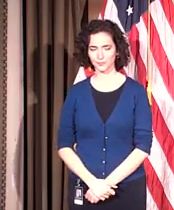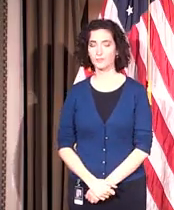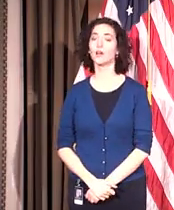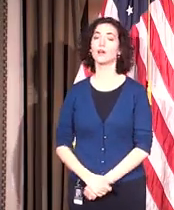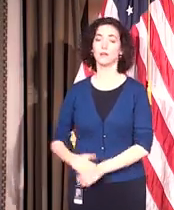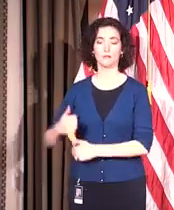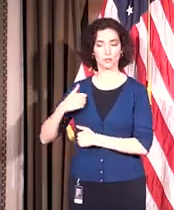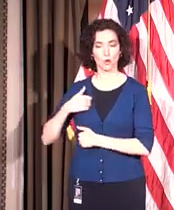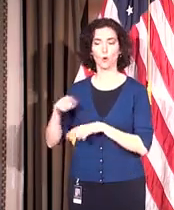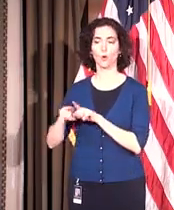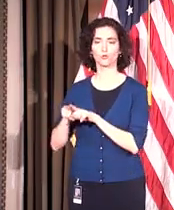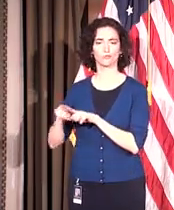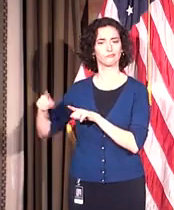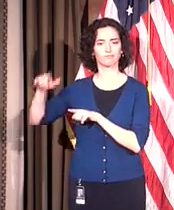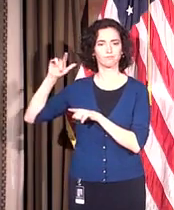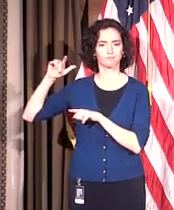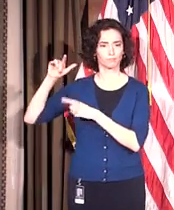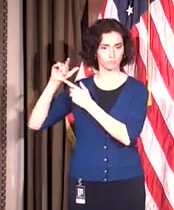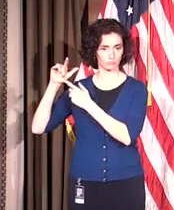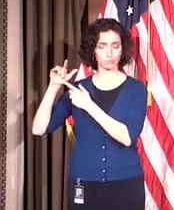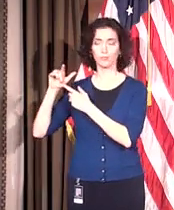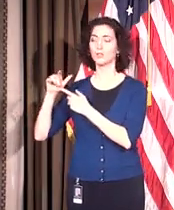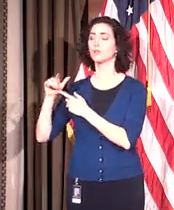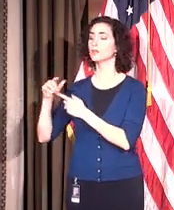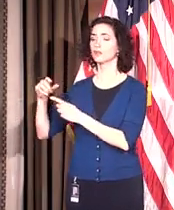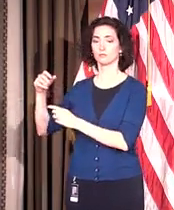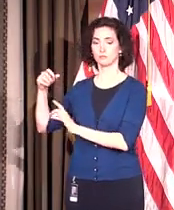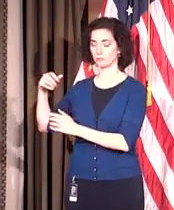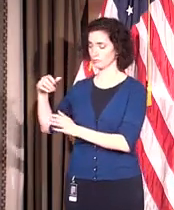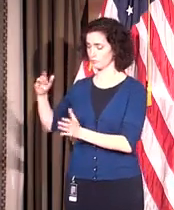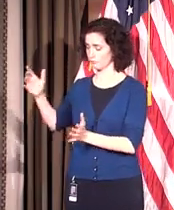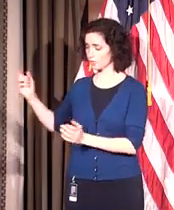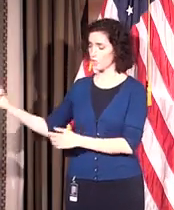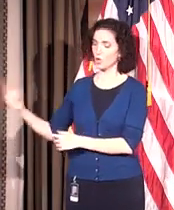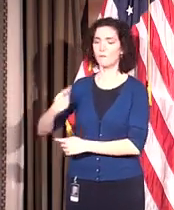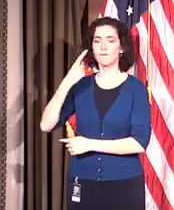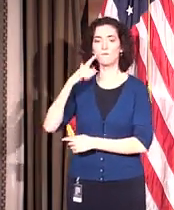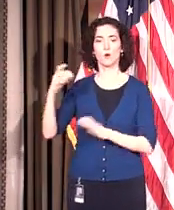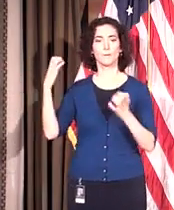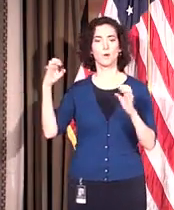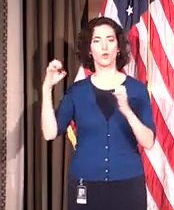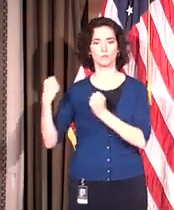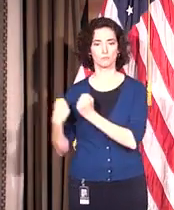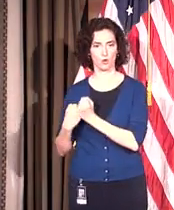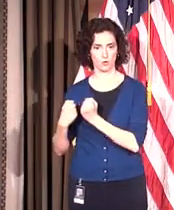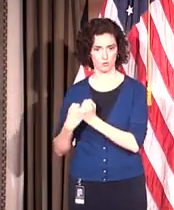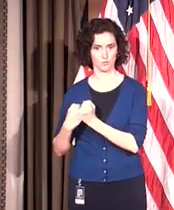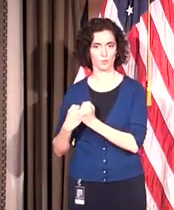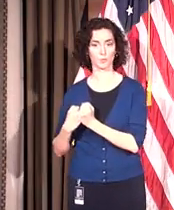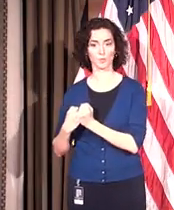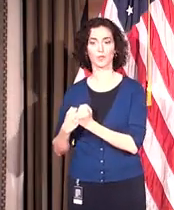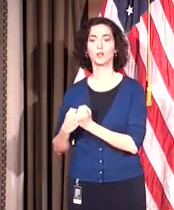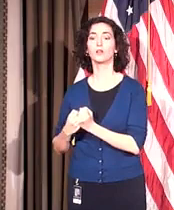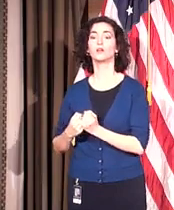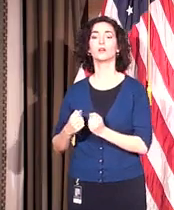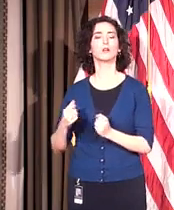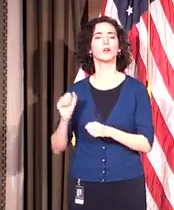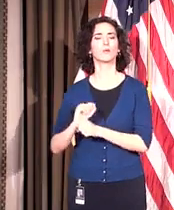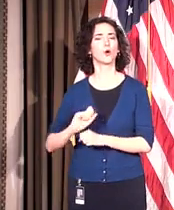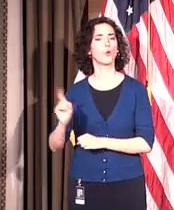airmen who are activated in support of emergency operations. And this includes the work that they're doing on